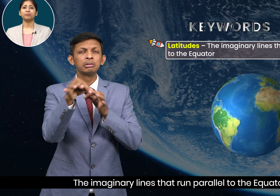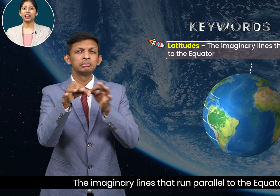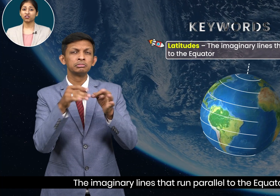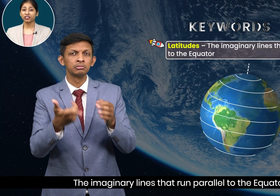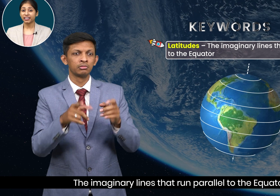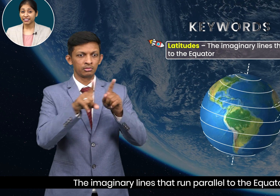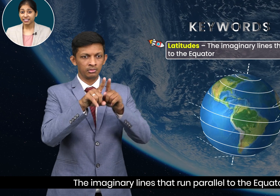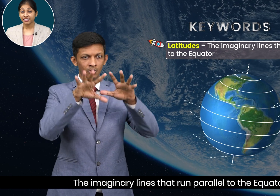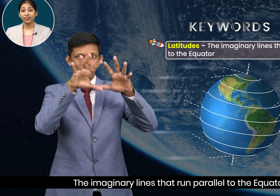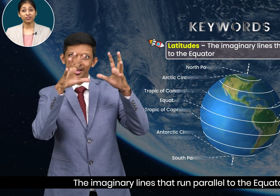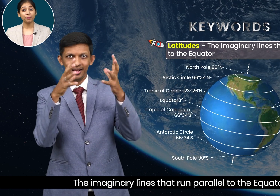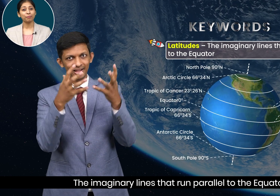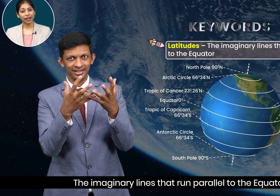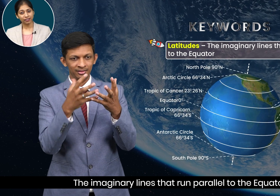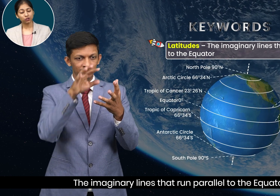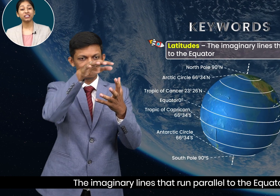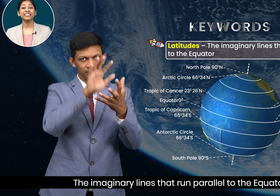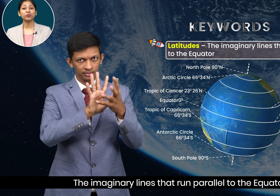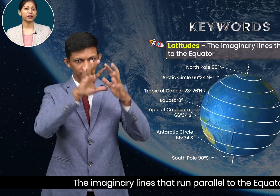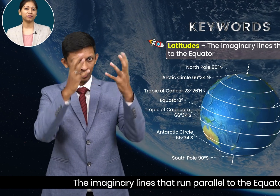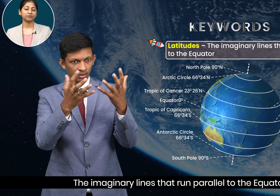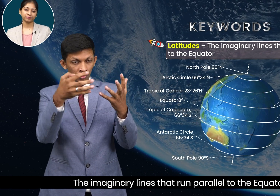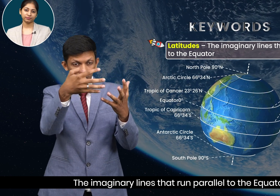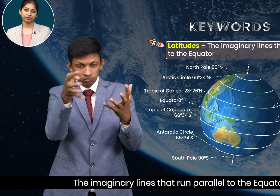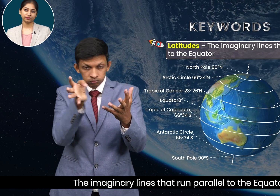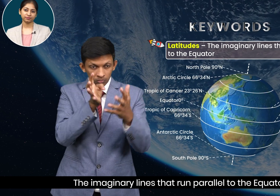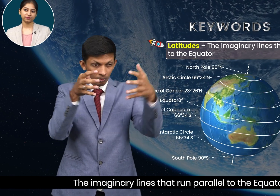the imaginary lines that run parallel to the equator.